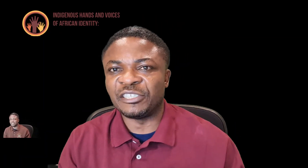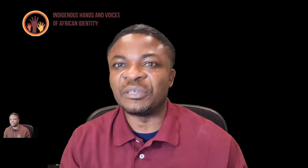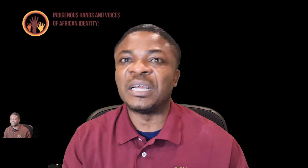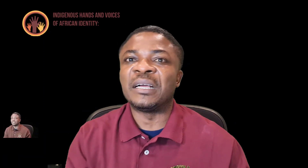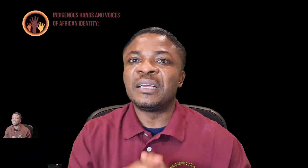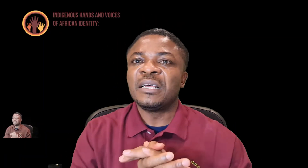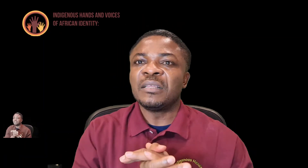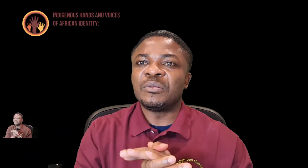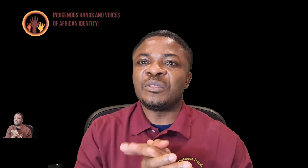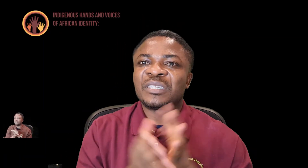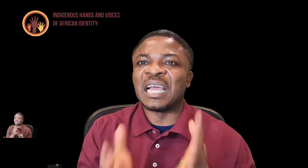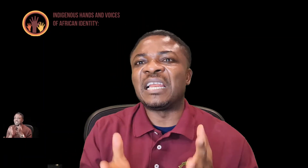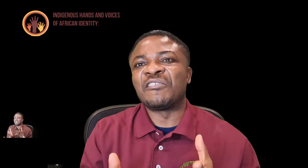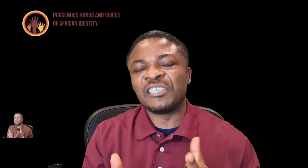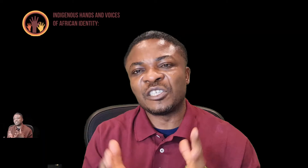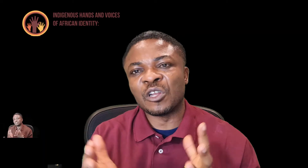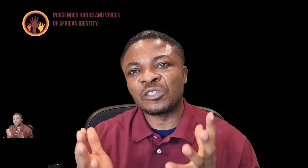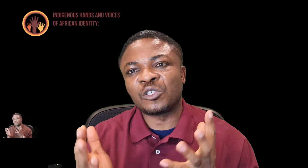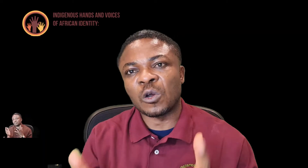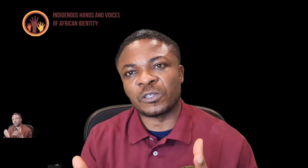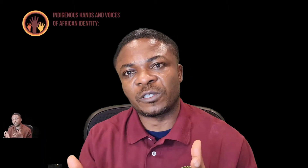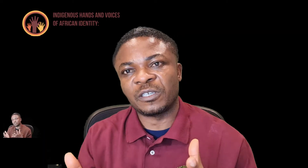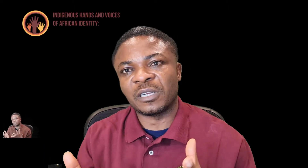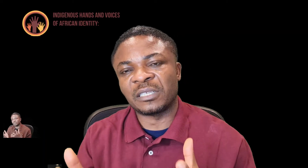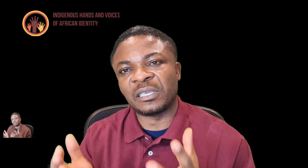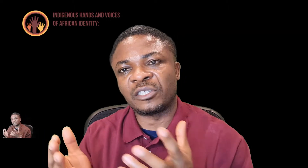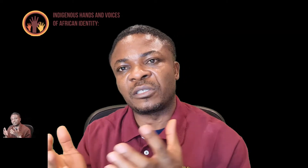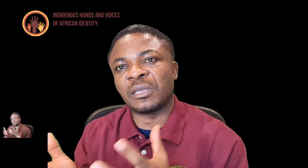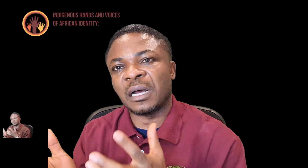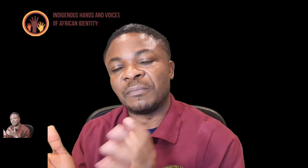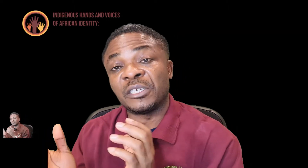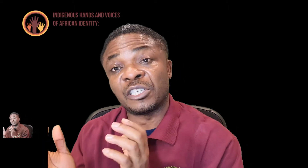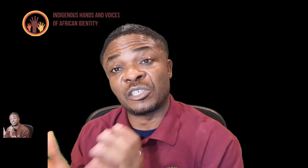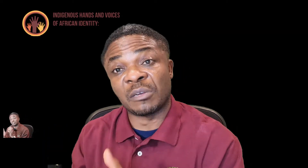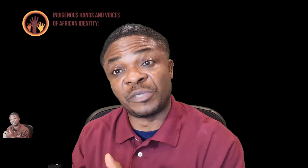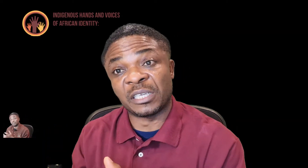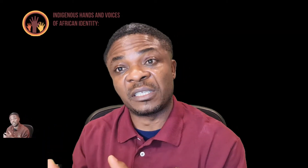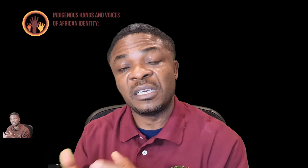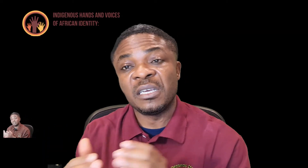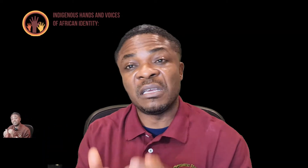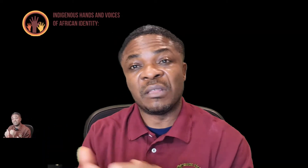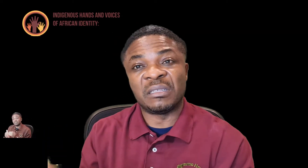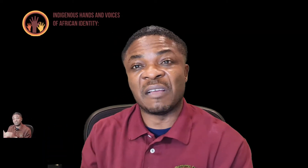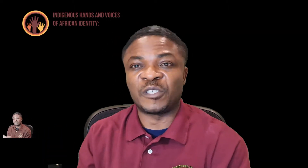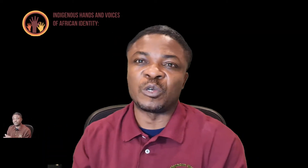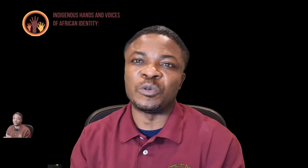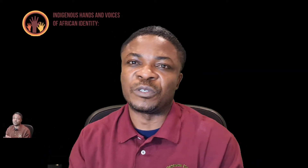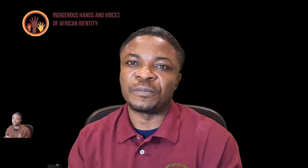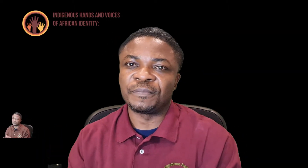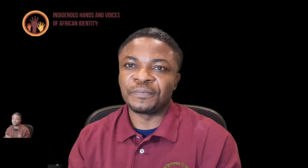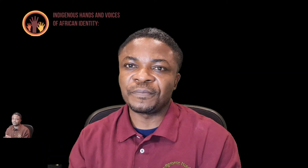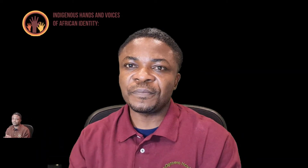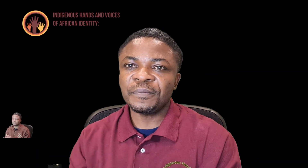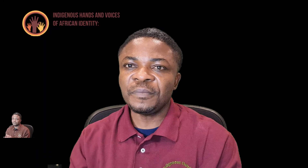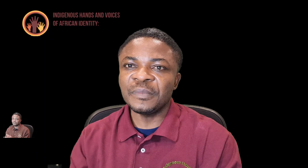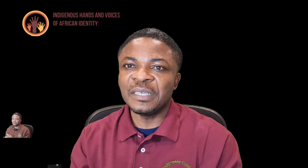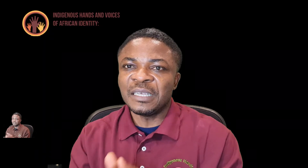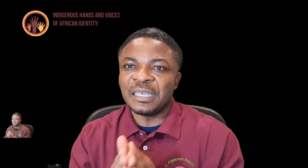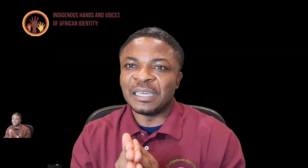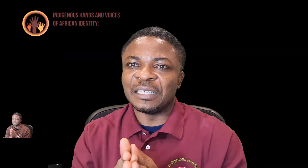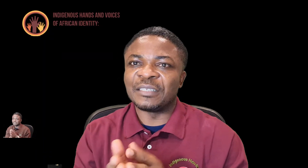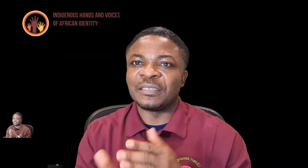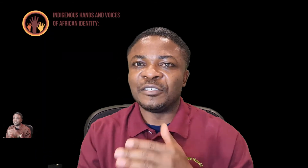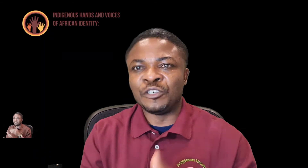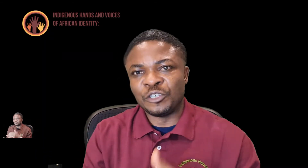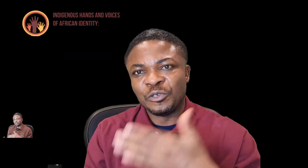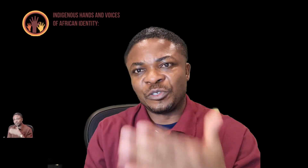in Nigeria, sign language is not taught as a subject in the deaf schools.